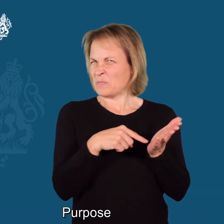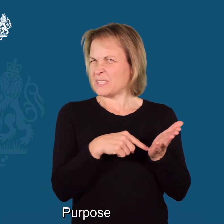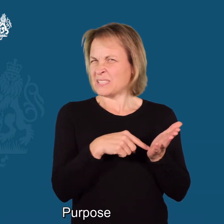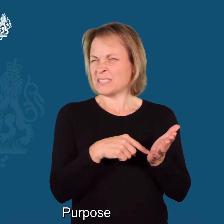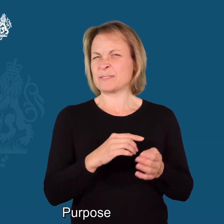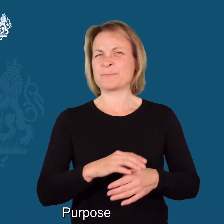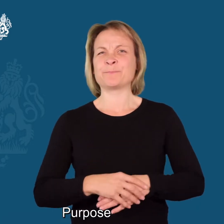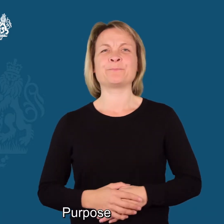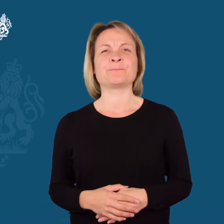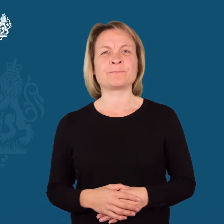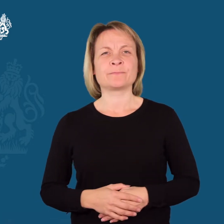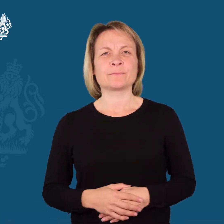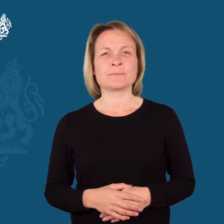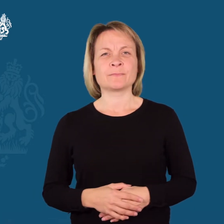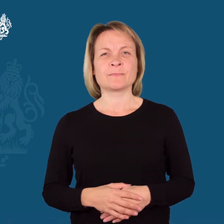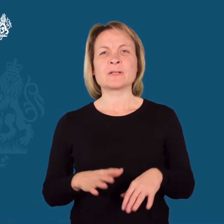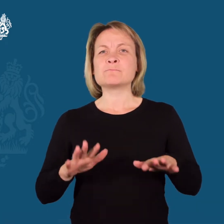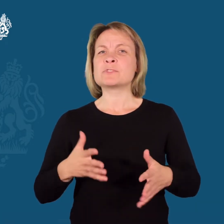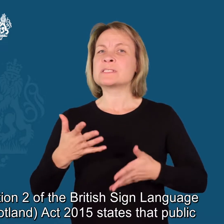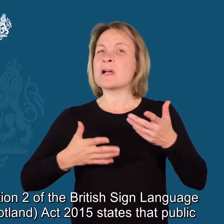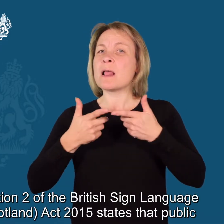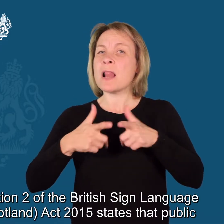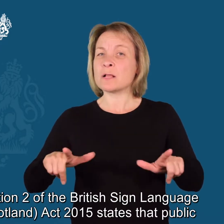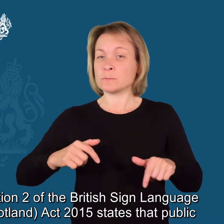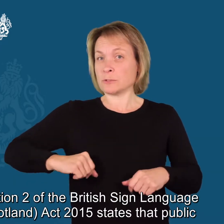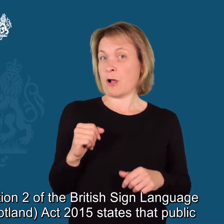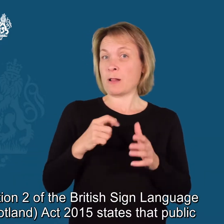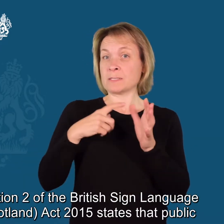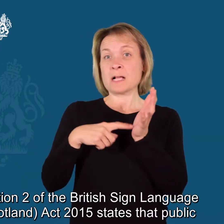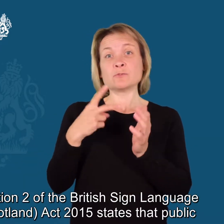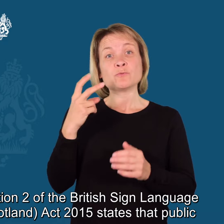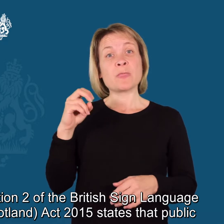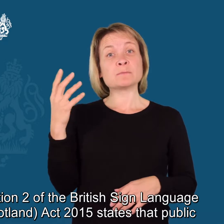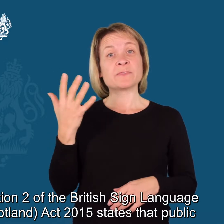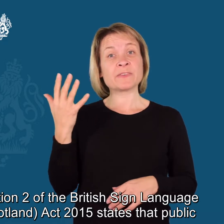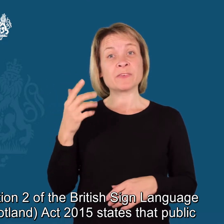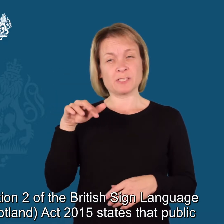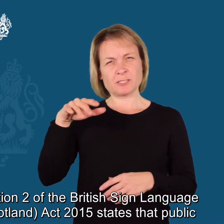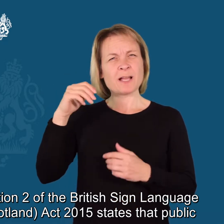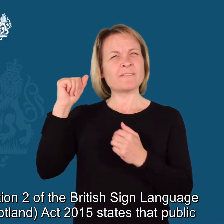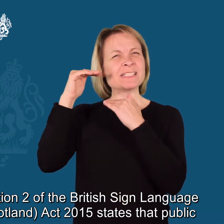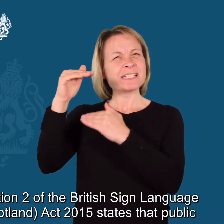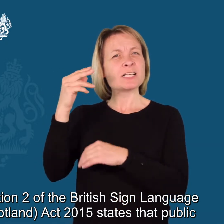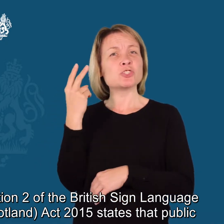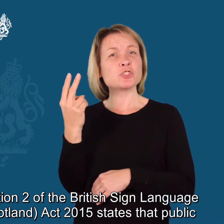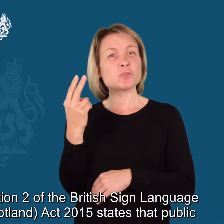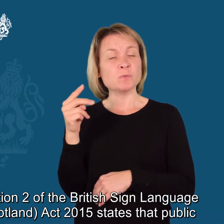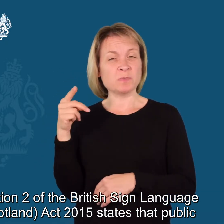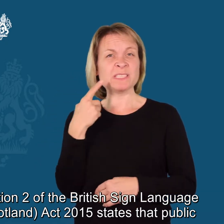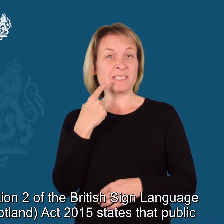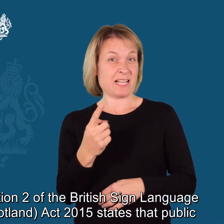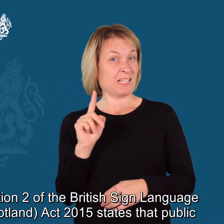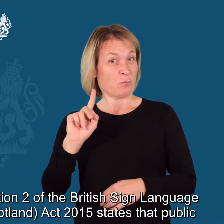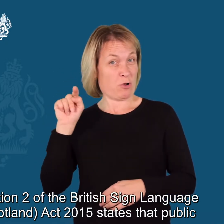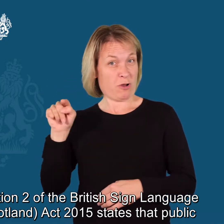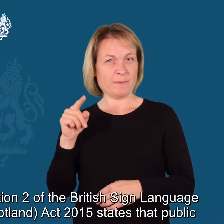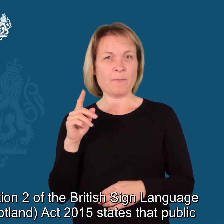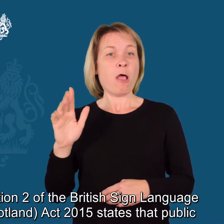Purpose. Section 2 of the British Sign Language Scotland Act 2015 states that public authorities must publish an